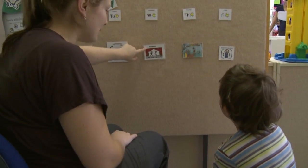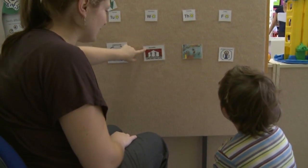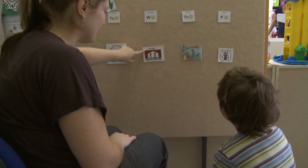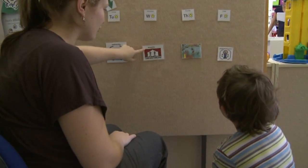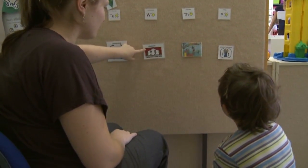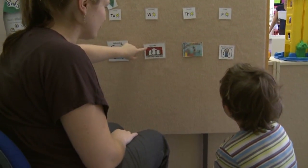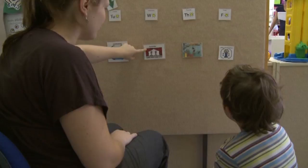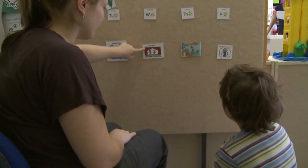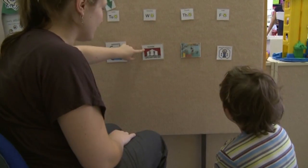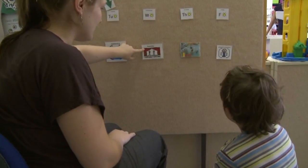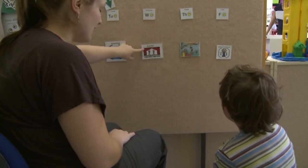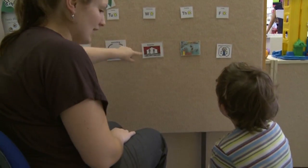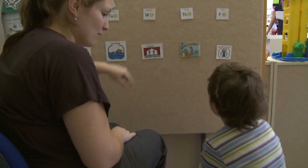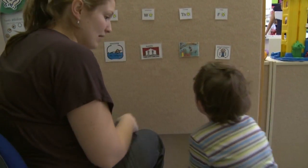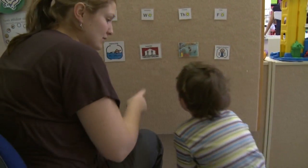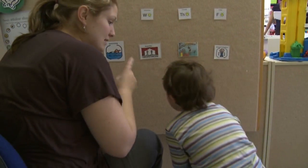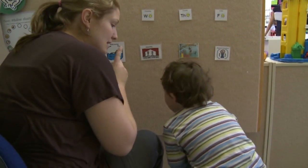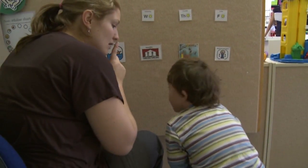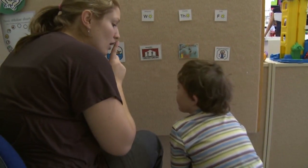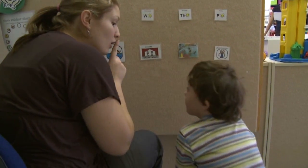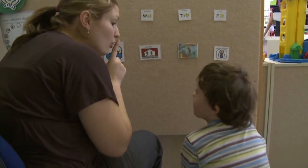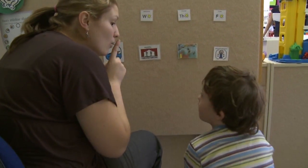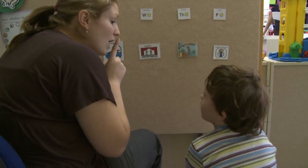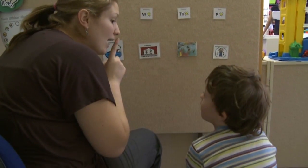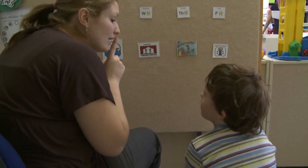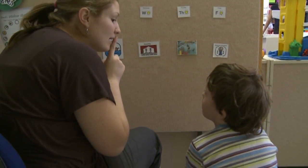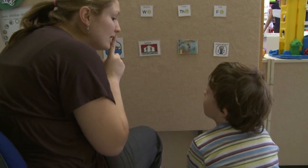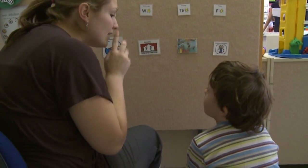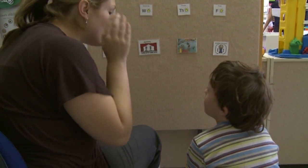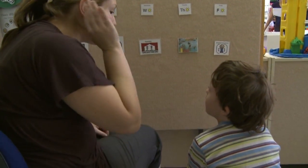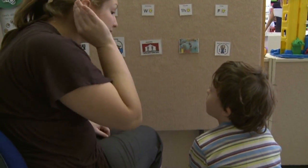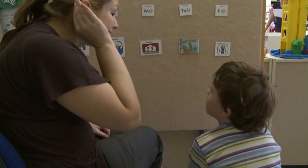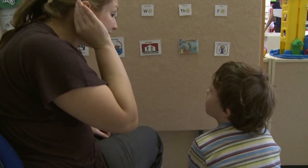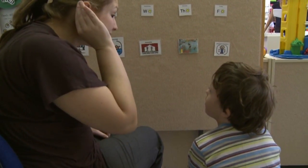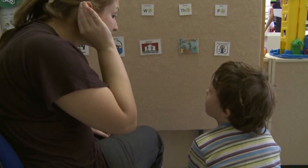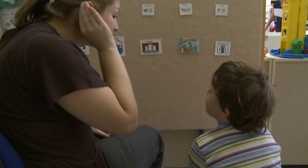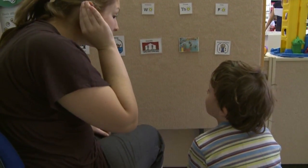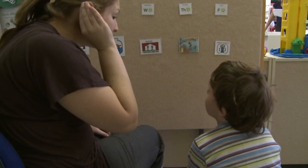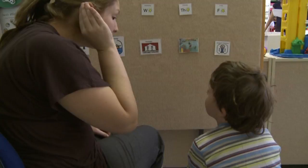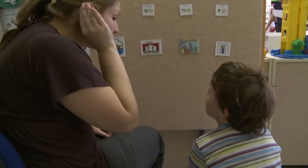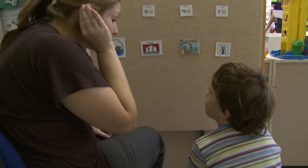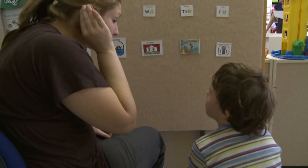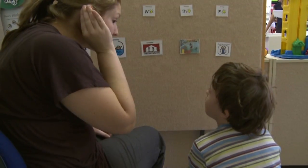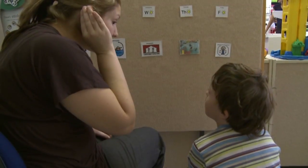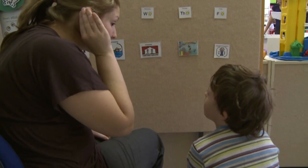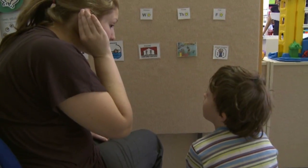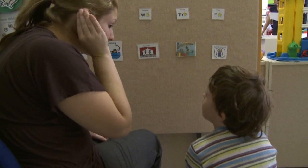Assembly, good boy. And we have to sit quiet. And we have to listen. Who do we have to listen to?